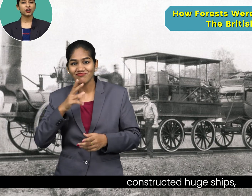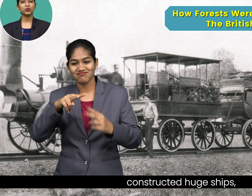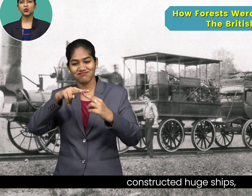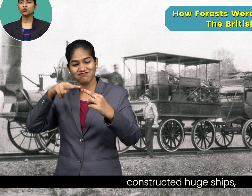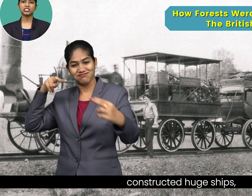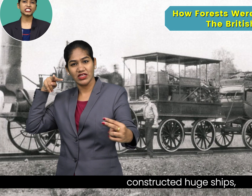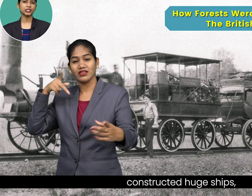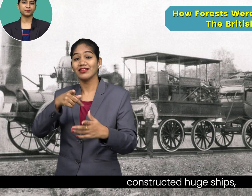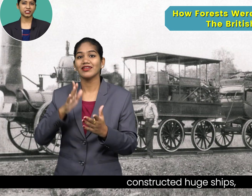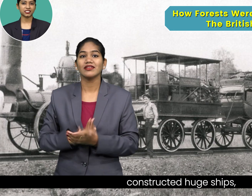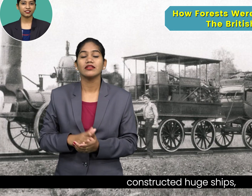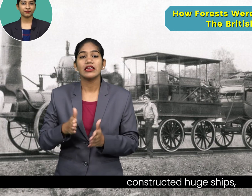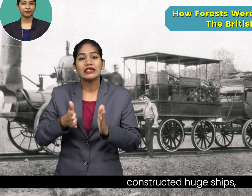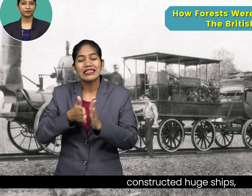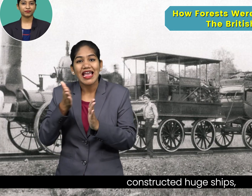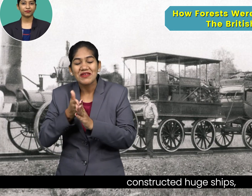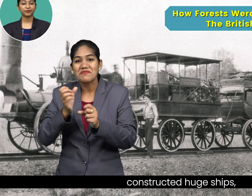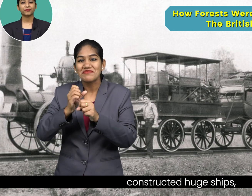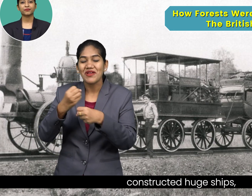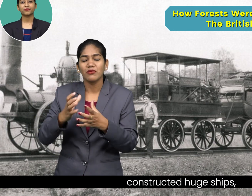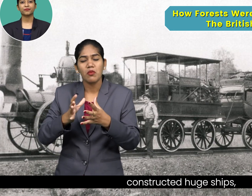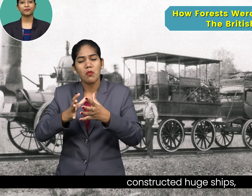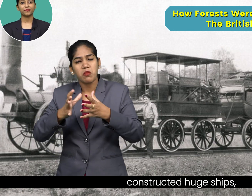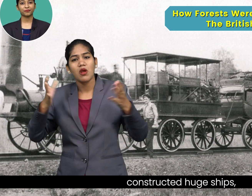constructed huge ships,